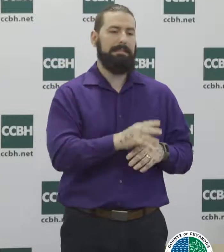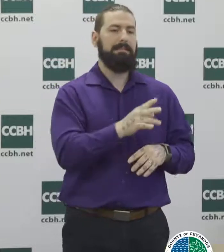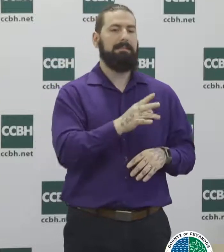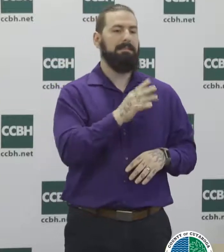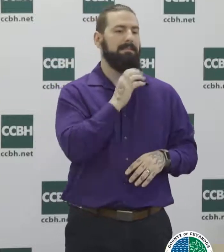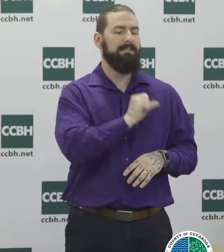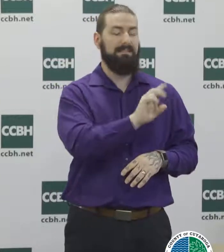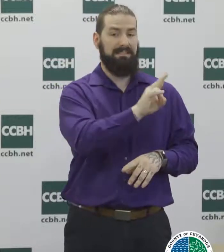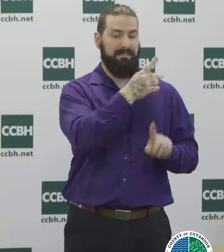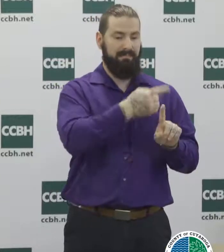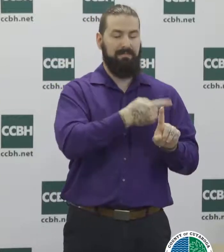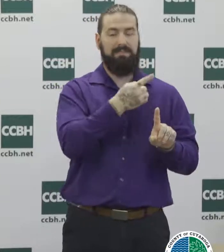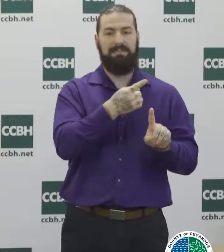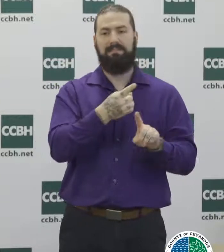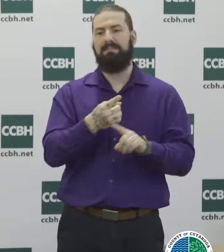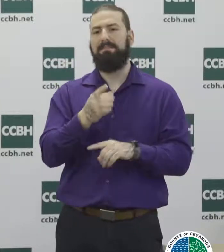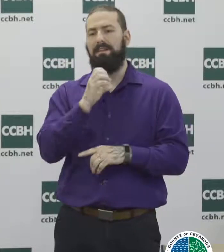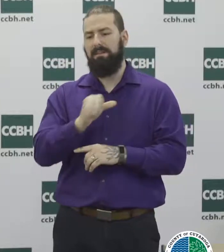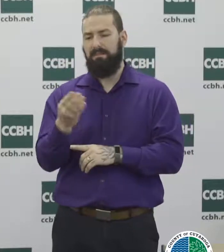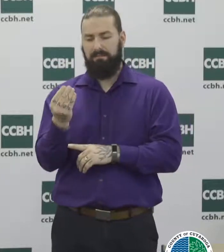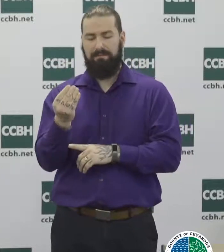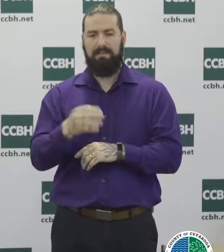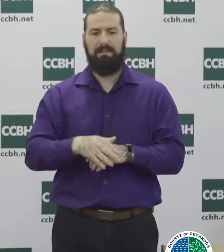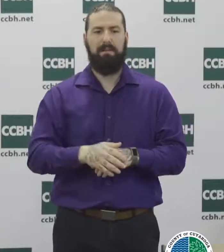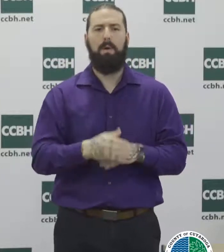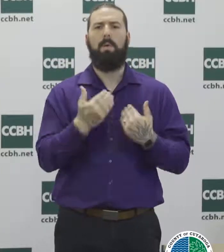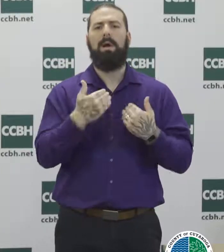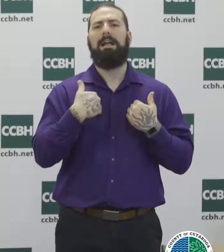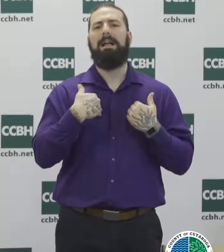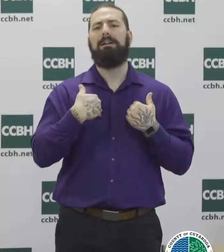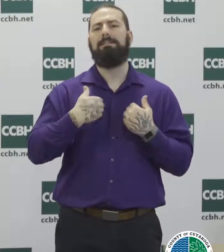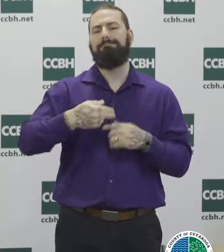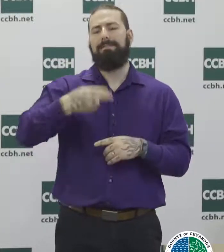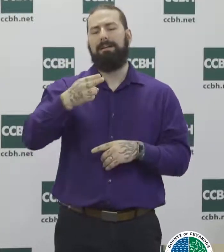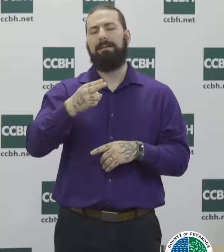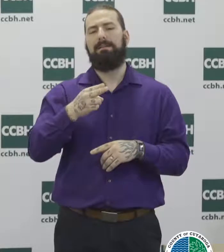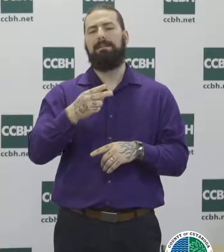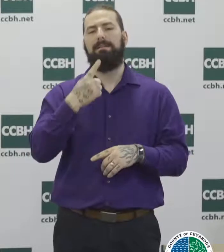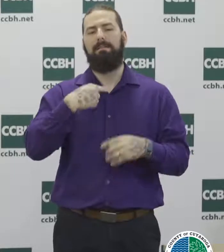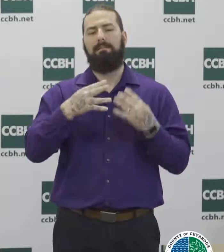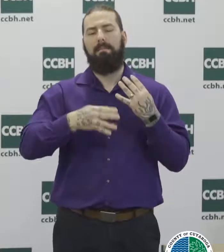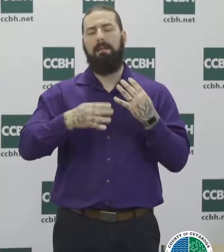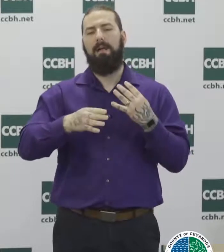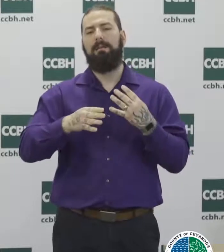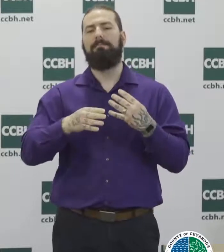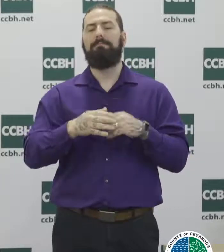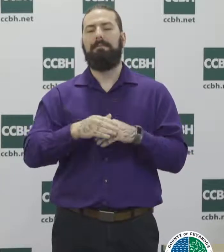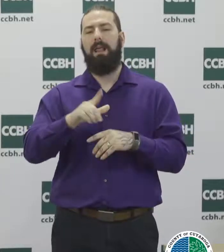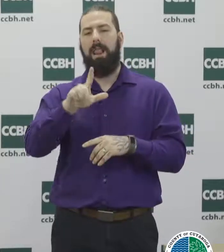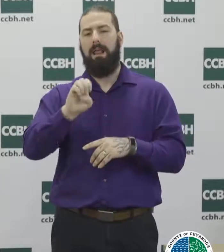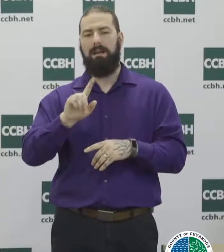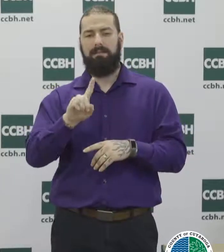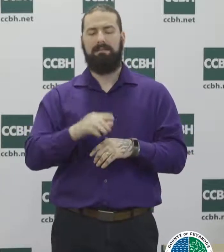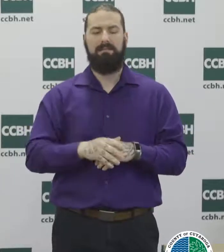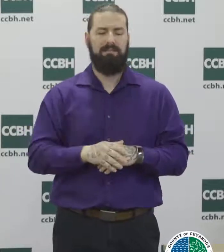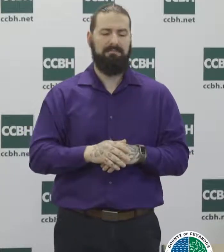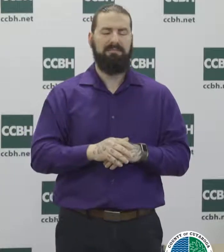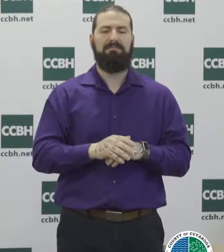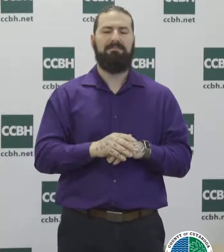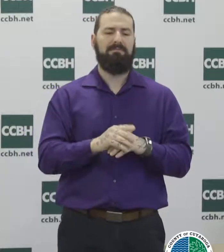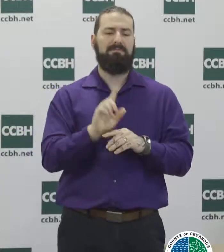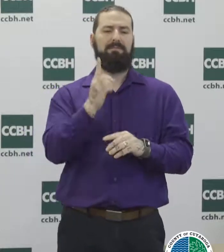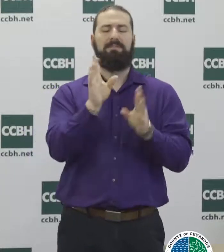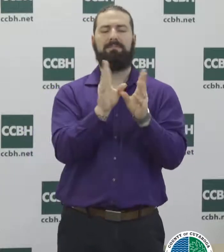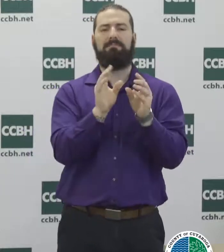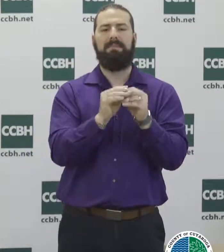one of whom had elevated blood lead levels. When we sat down at her dining room table, the first thing she told me was that they did